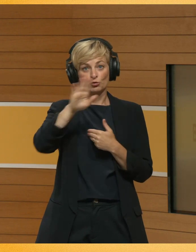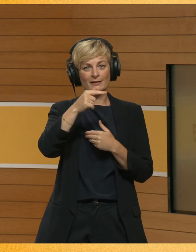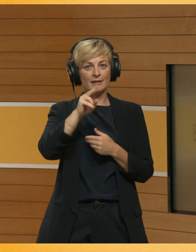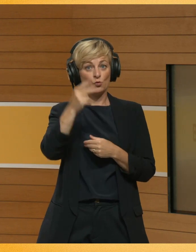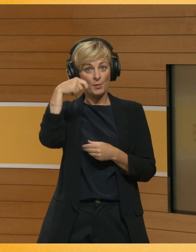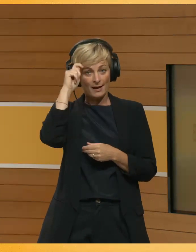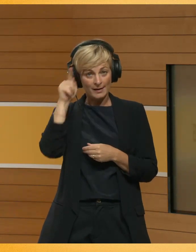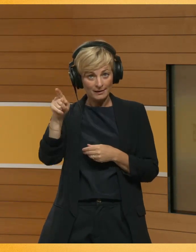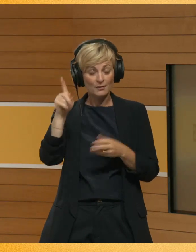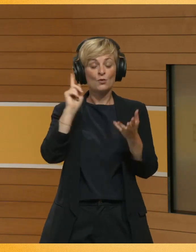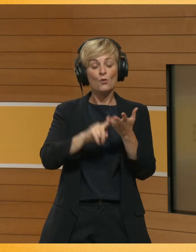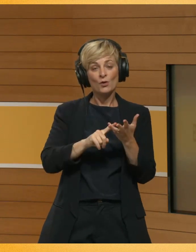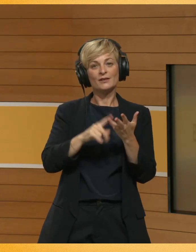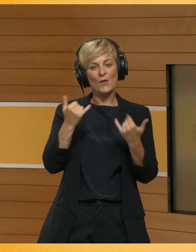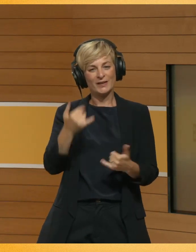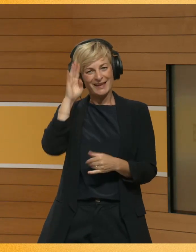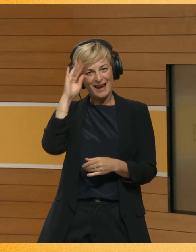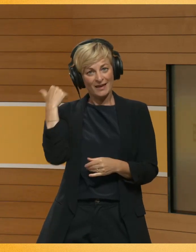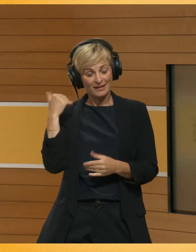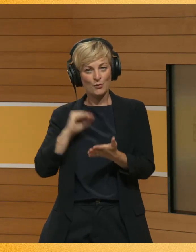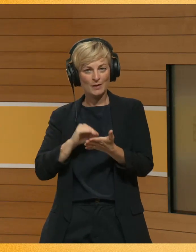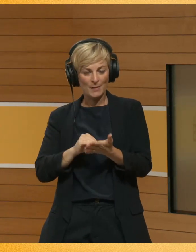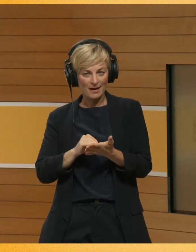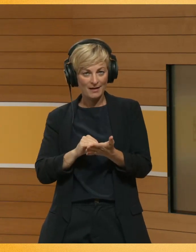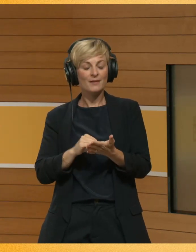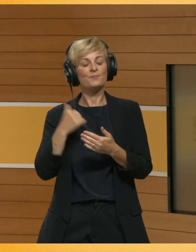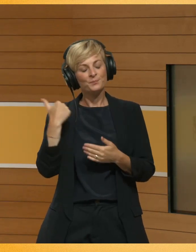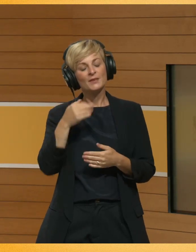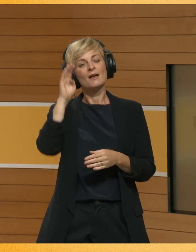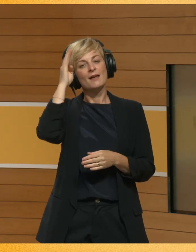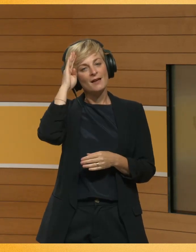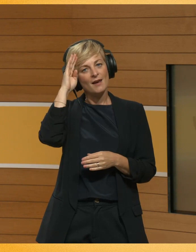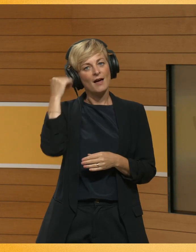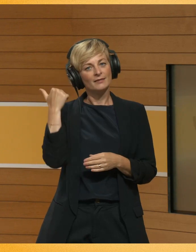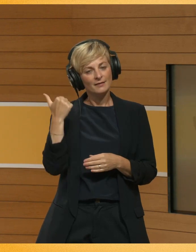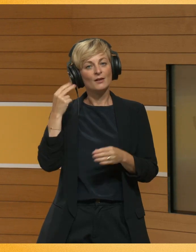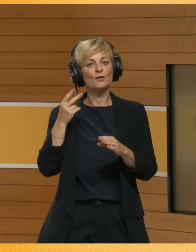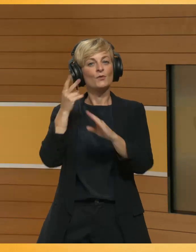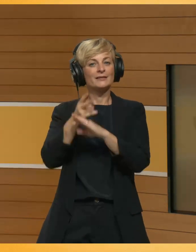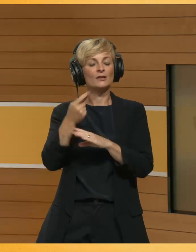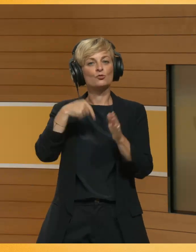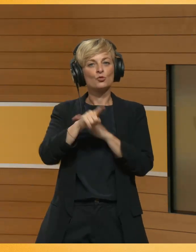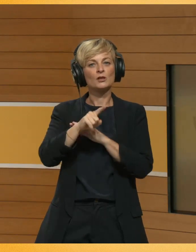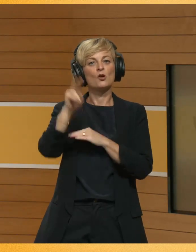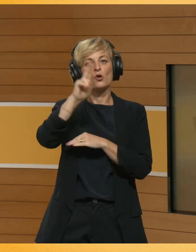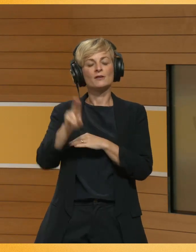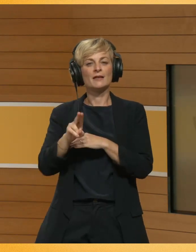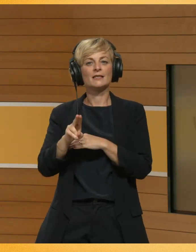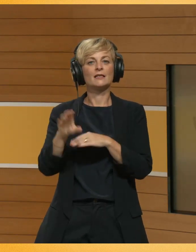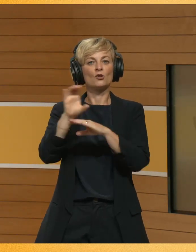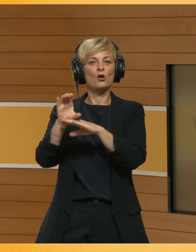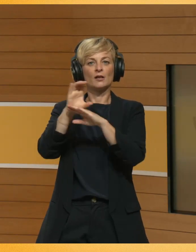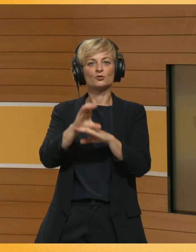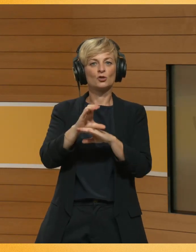are mainly represented by the University College Cork in Cork. So at this moment in time, we